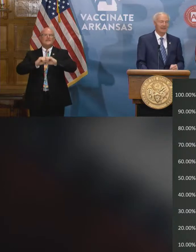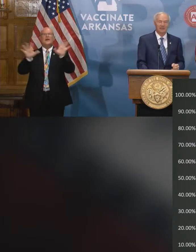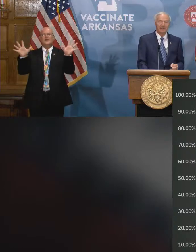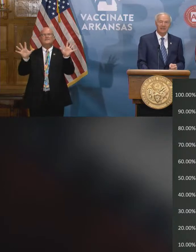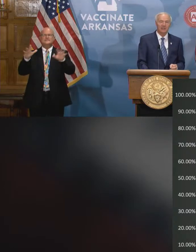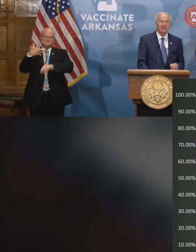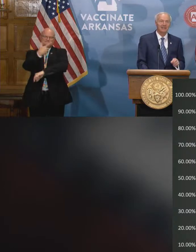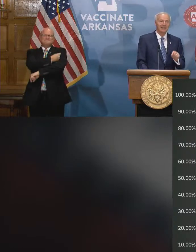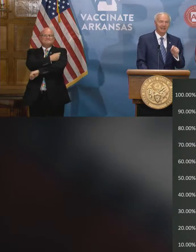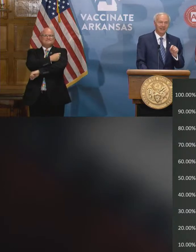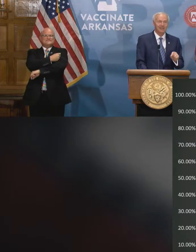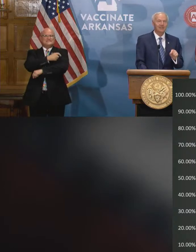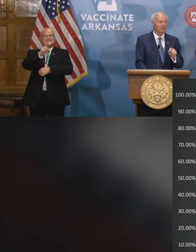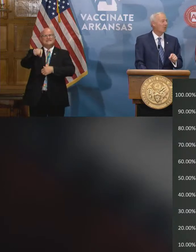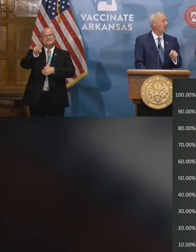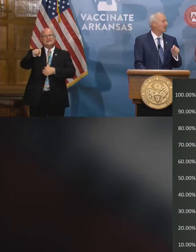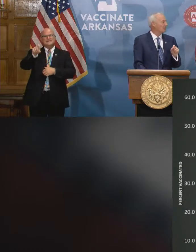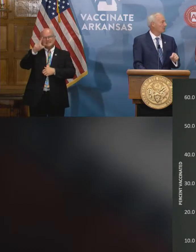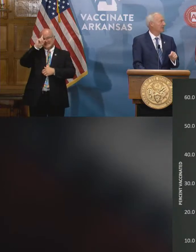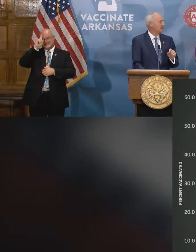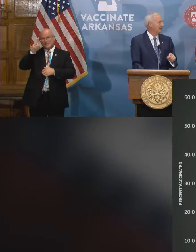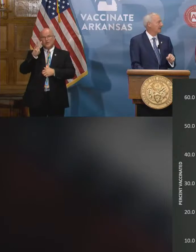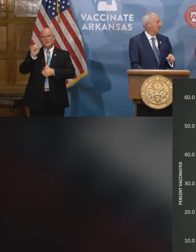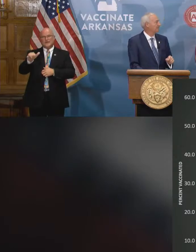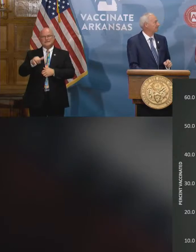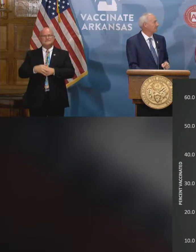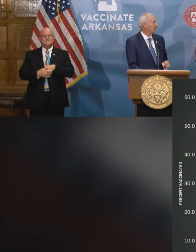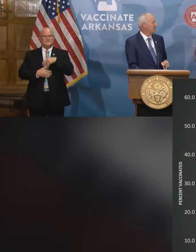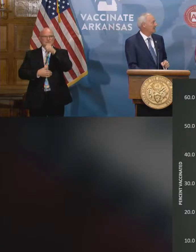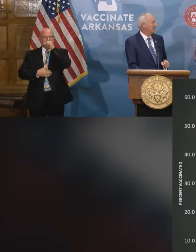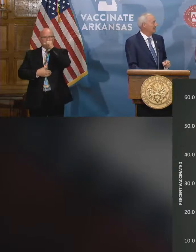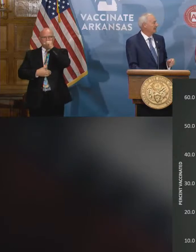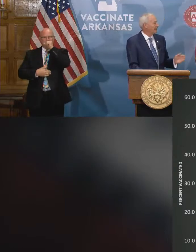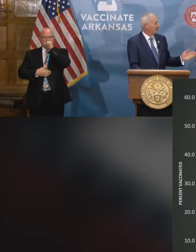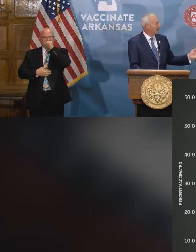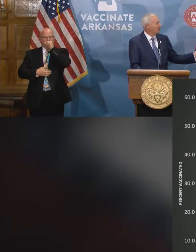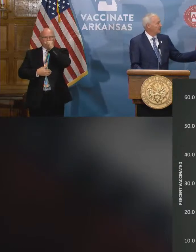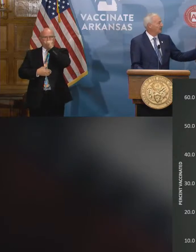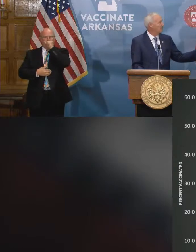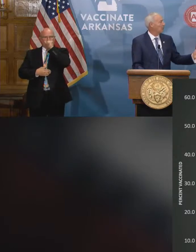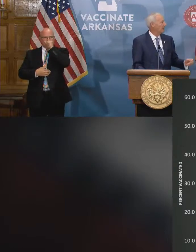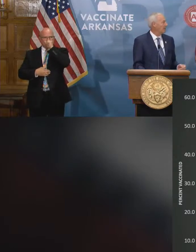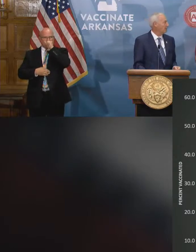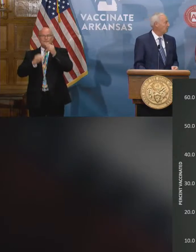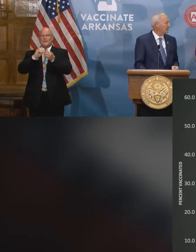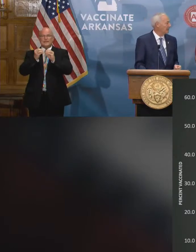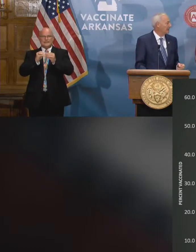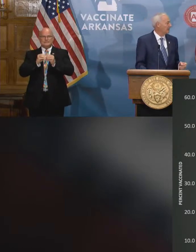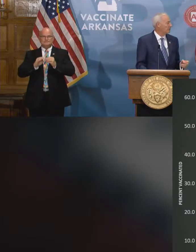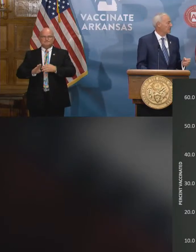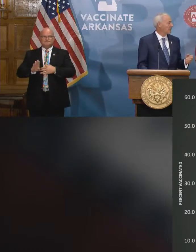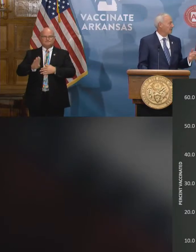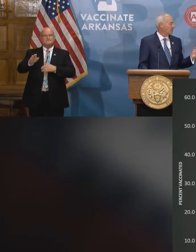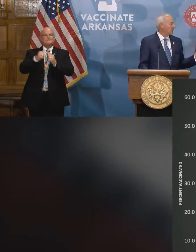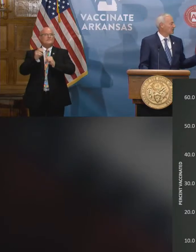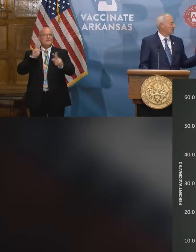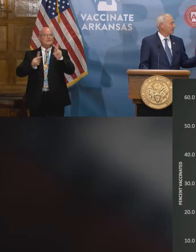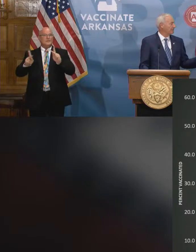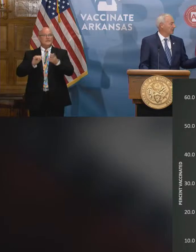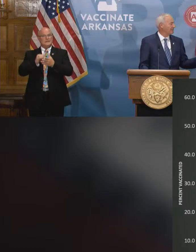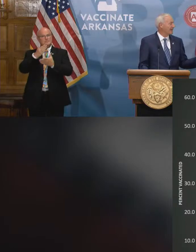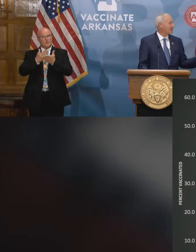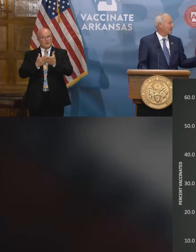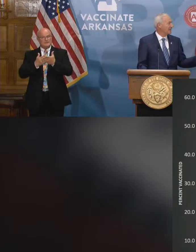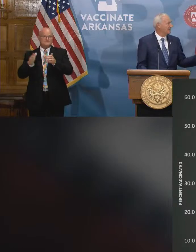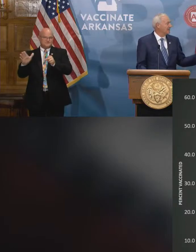death, obviously vaccination is the smart way to go. And our numbers keep going up with those that are partially